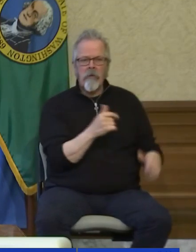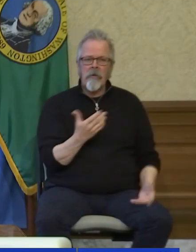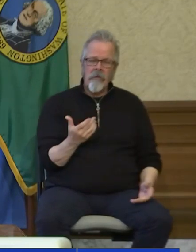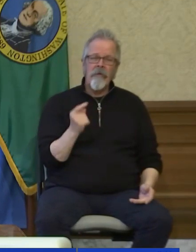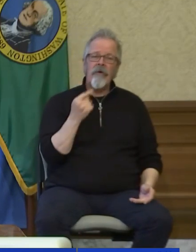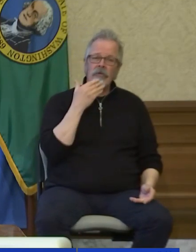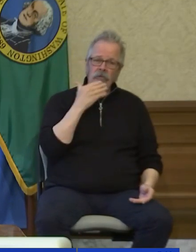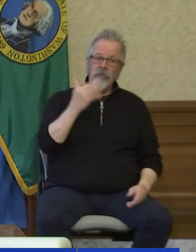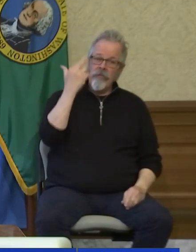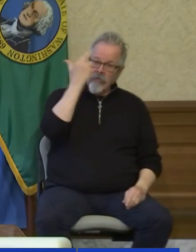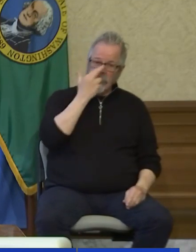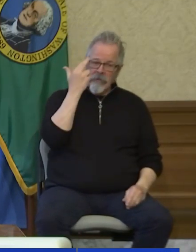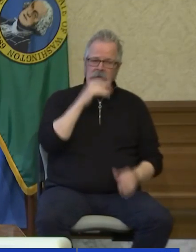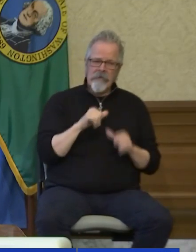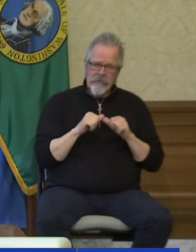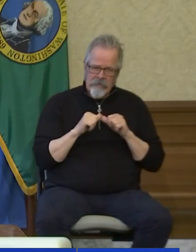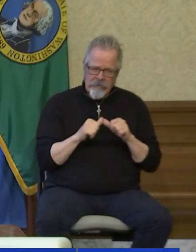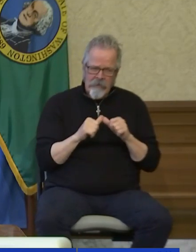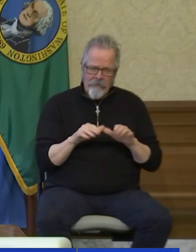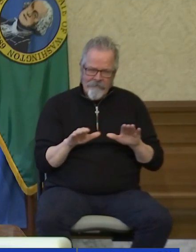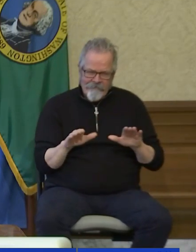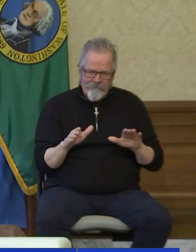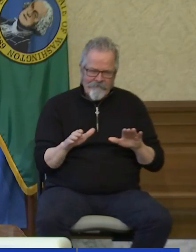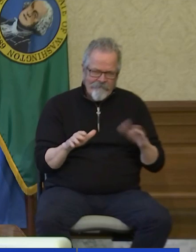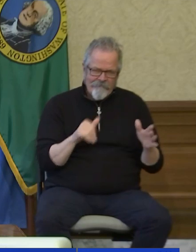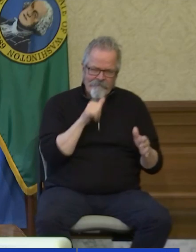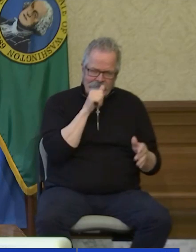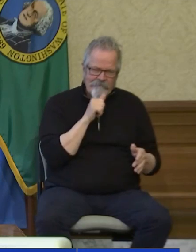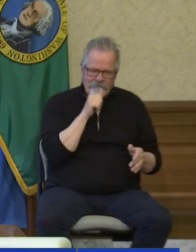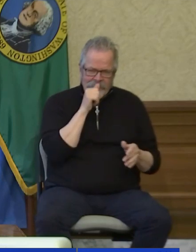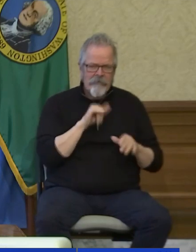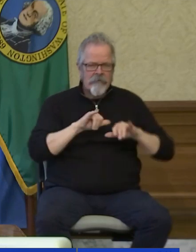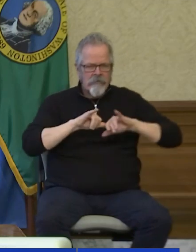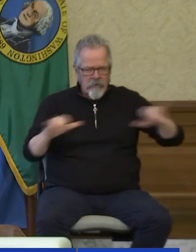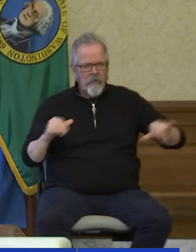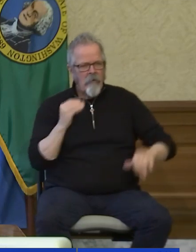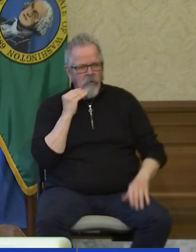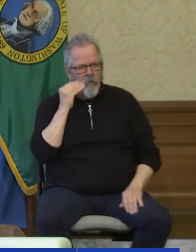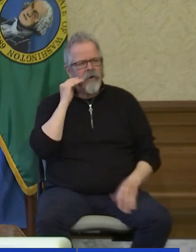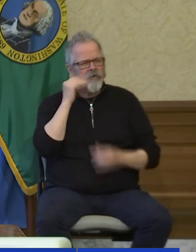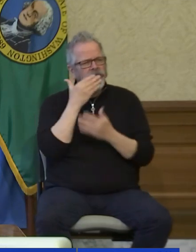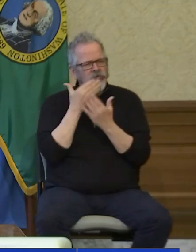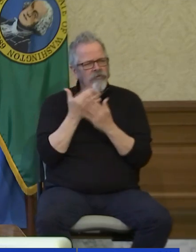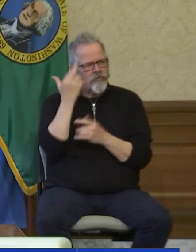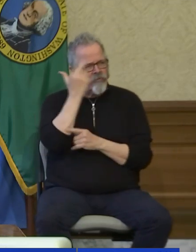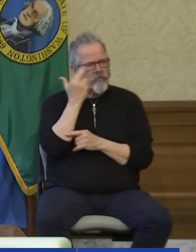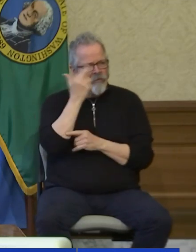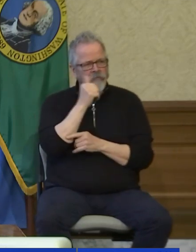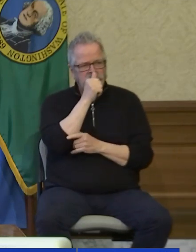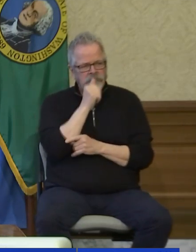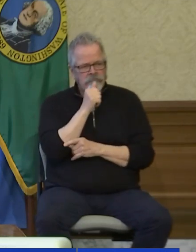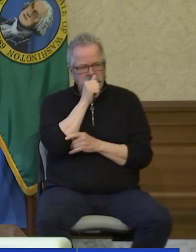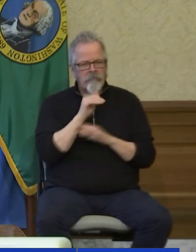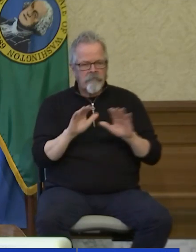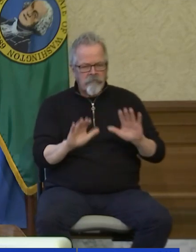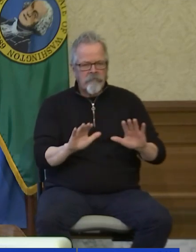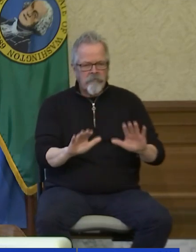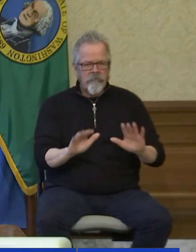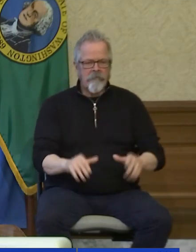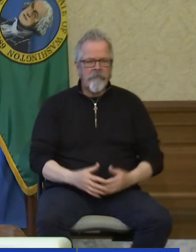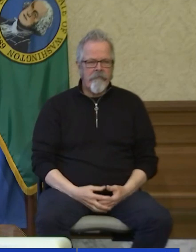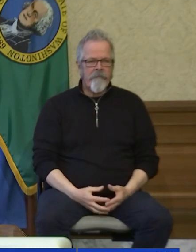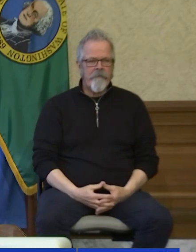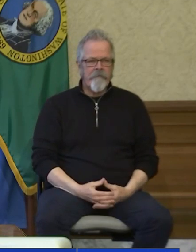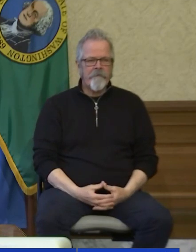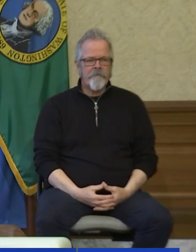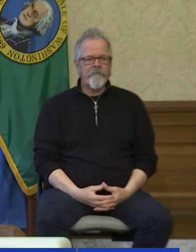dials. And having that dial turned so that it is in the safe zone is extremely important for our ability to